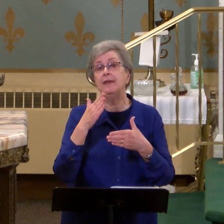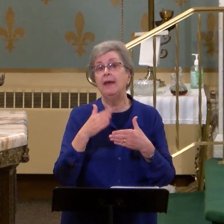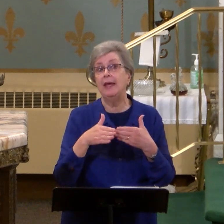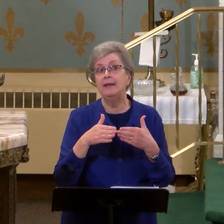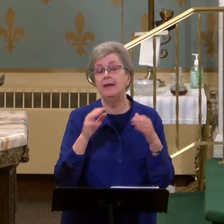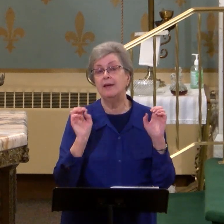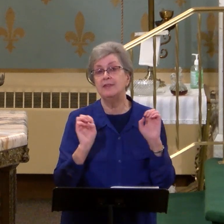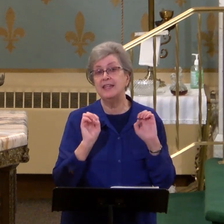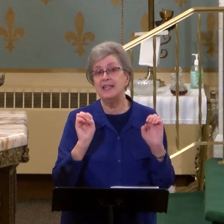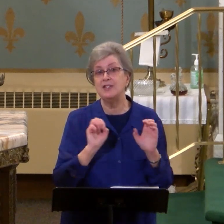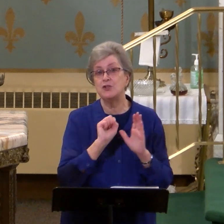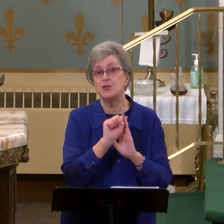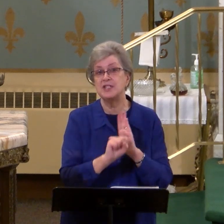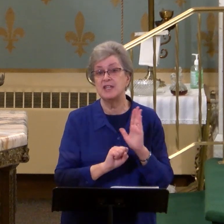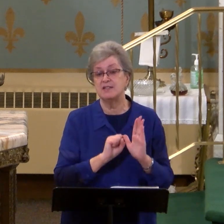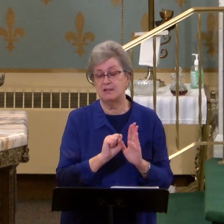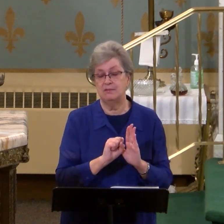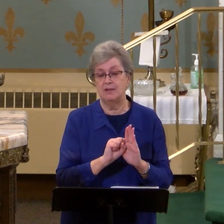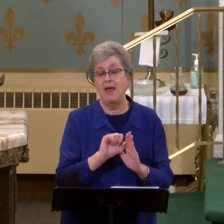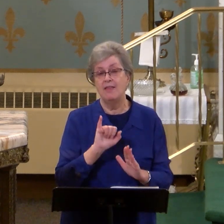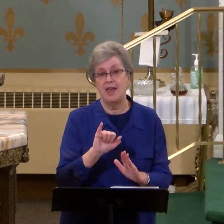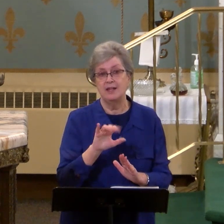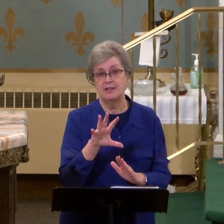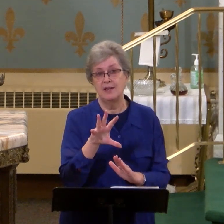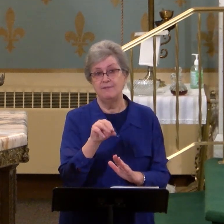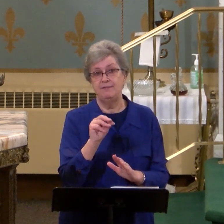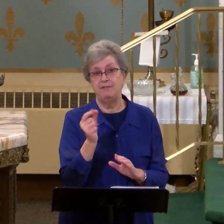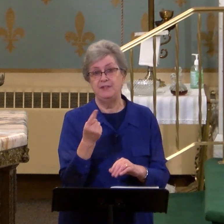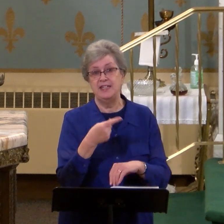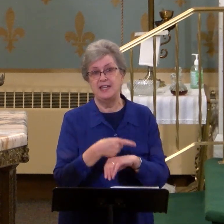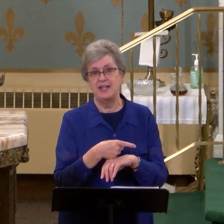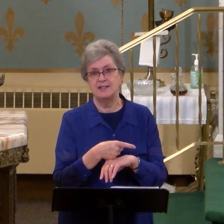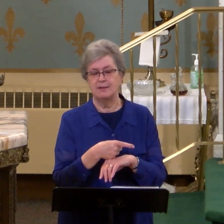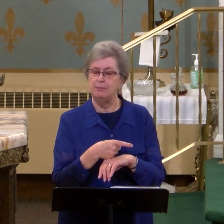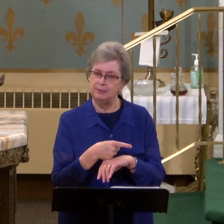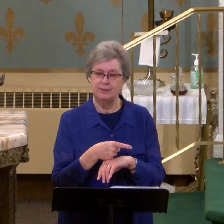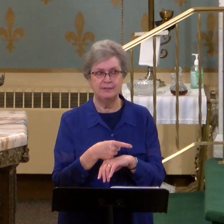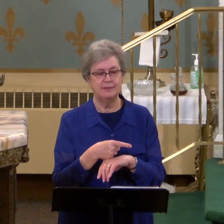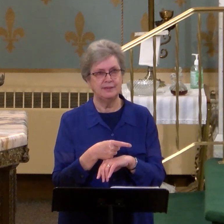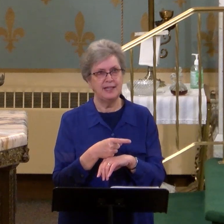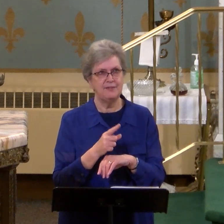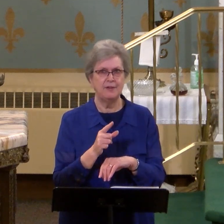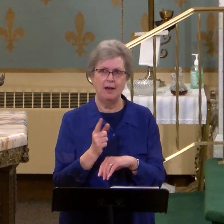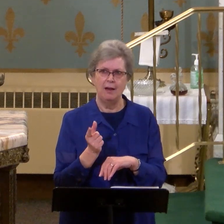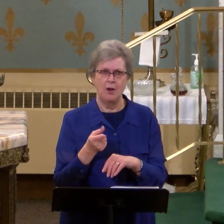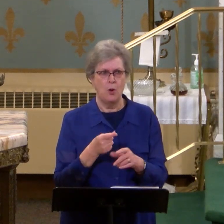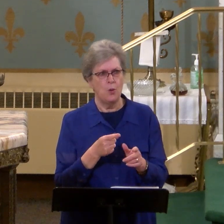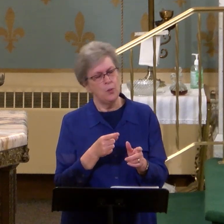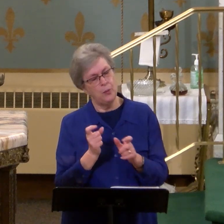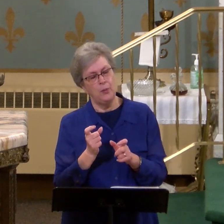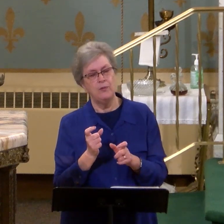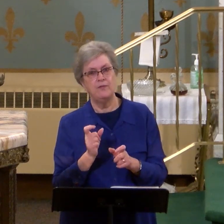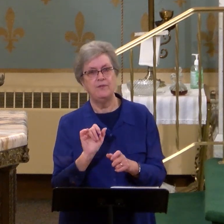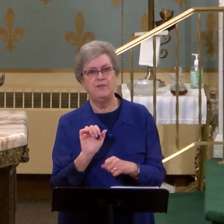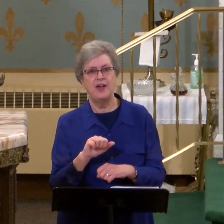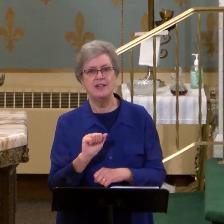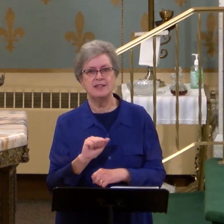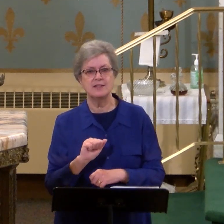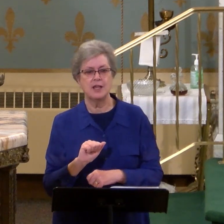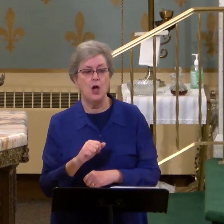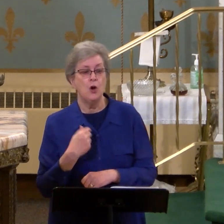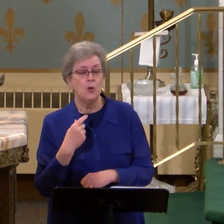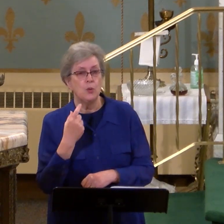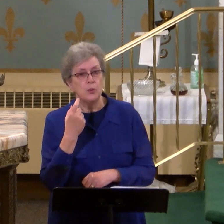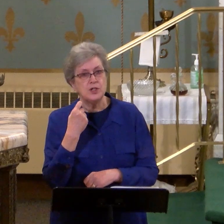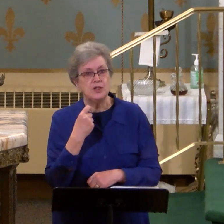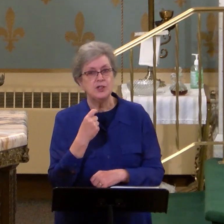which is a total of 50 days, and they have gone by very quickly. We had the Feast of the Ascension,